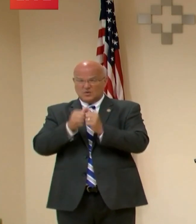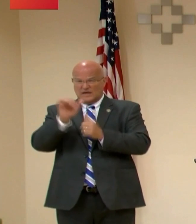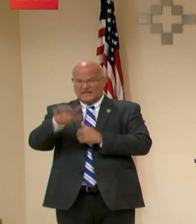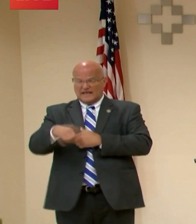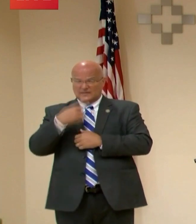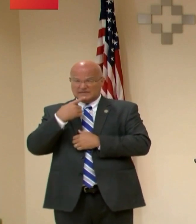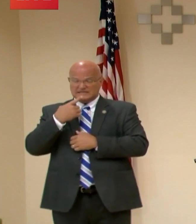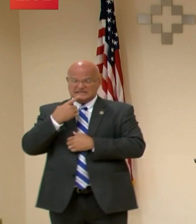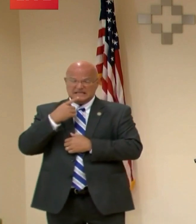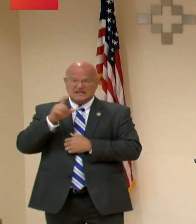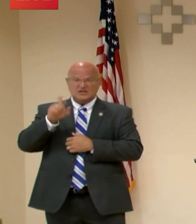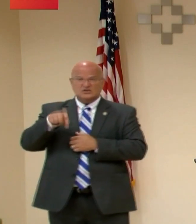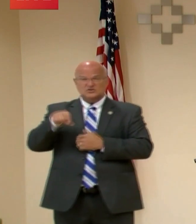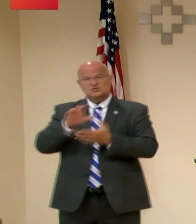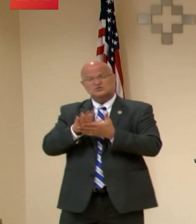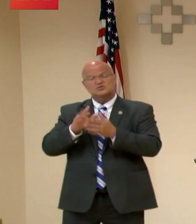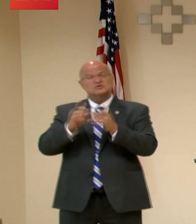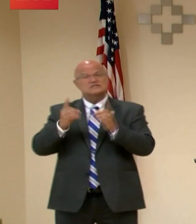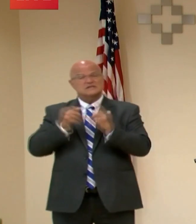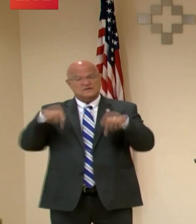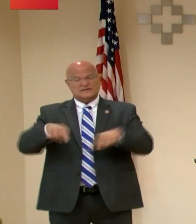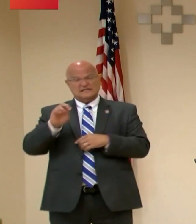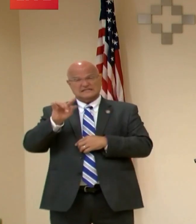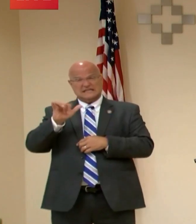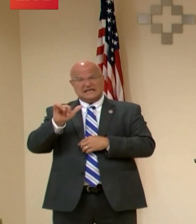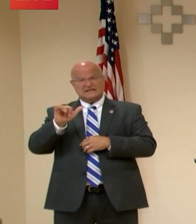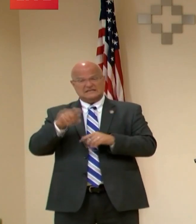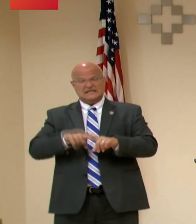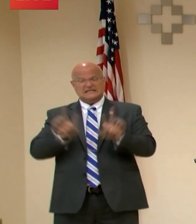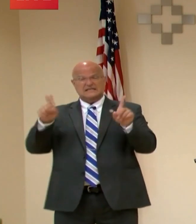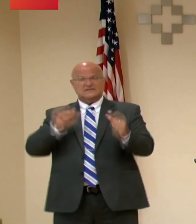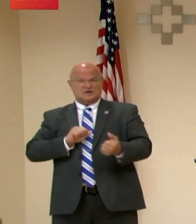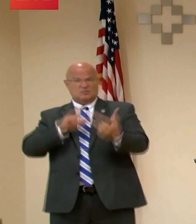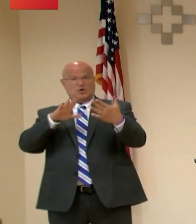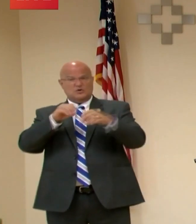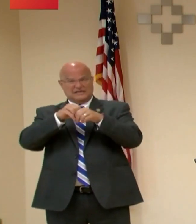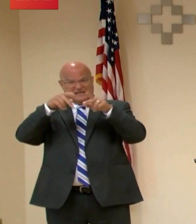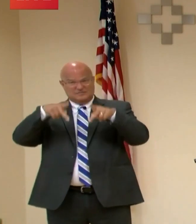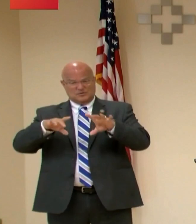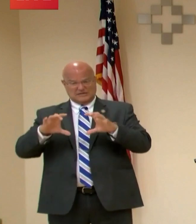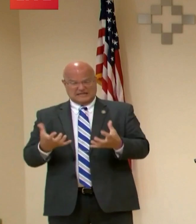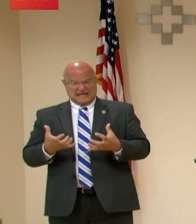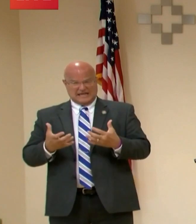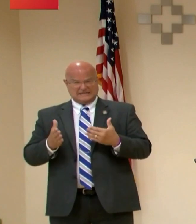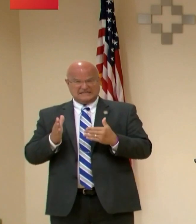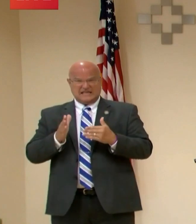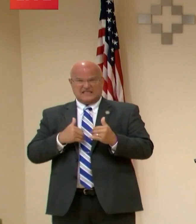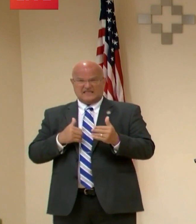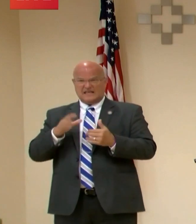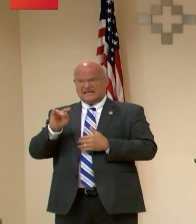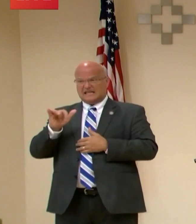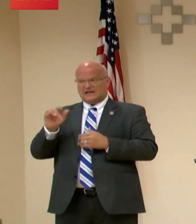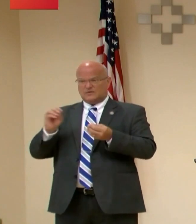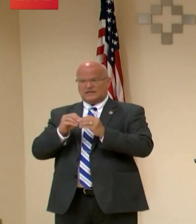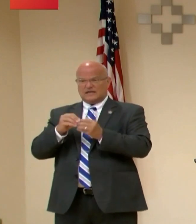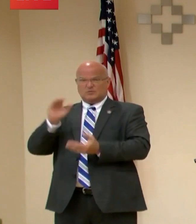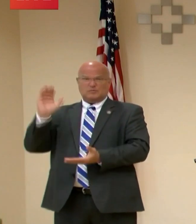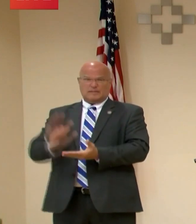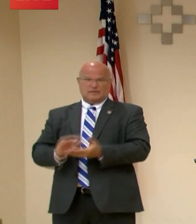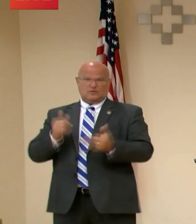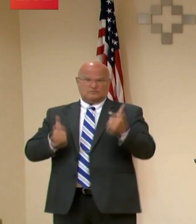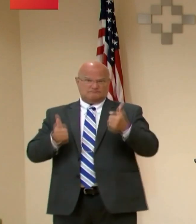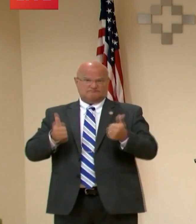with that being said, should school districts in this county take a different approach to in-person classes than counties where that number may be